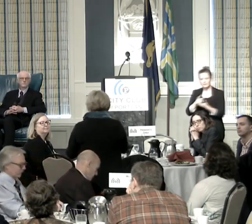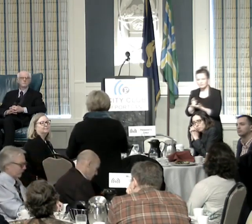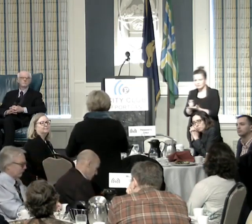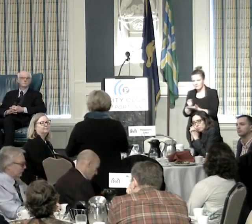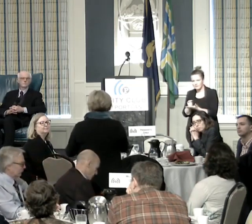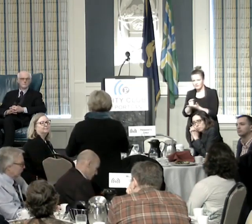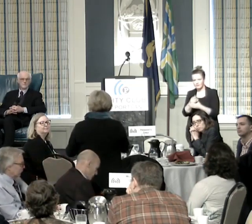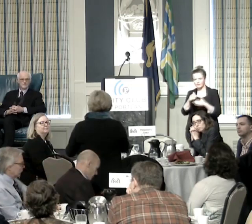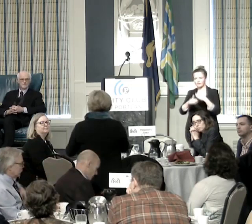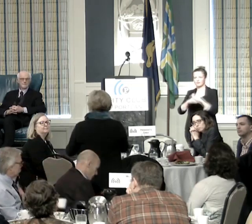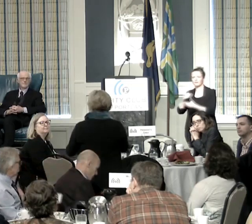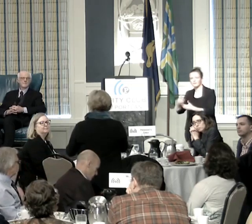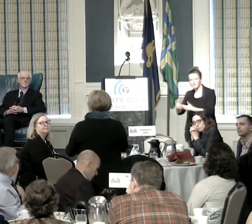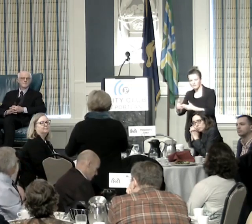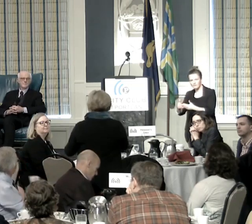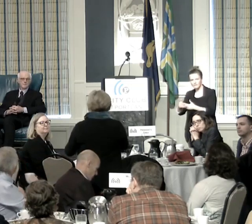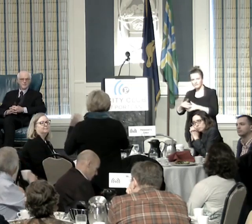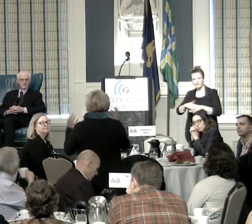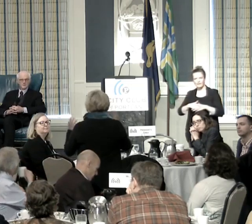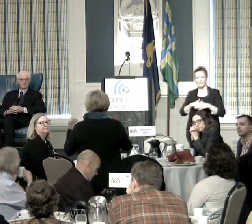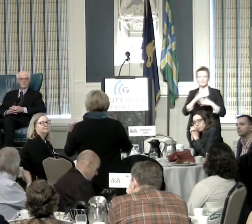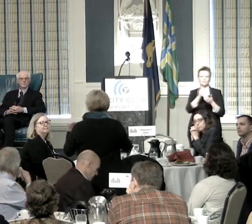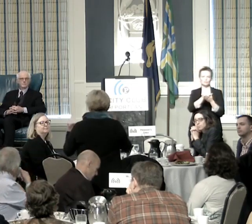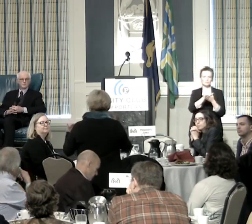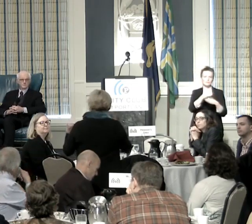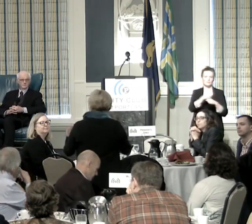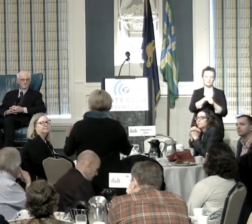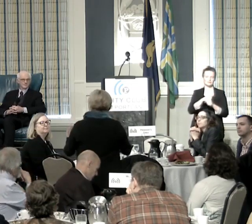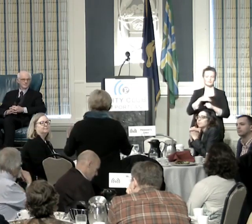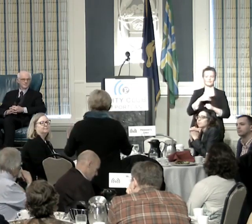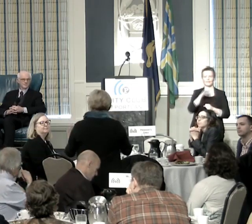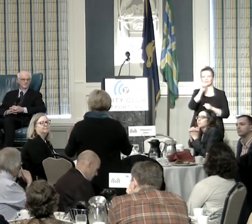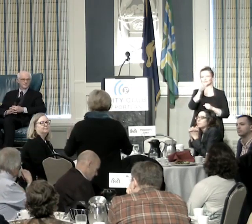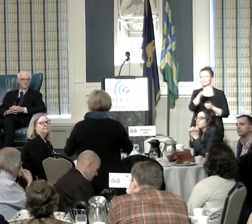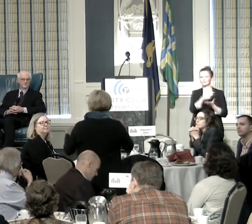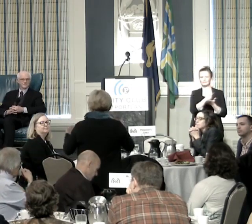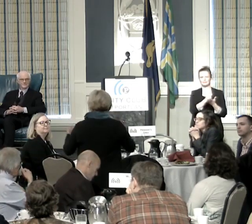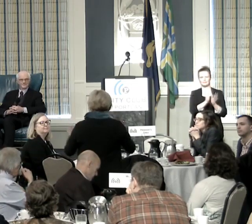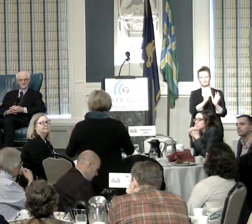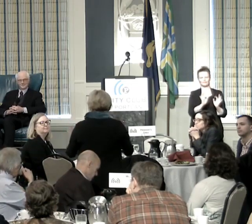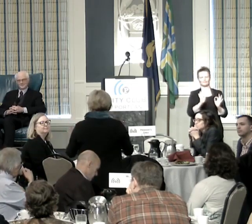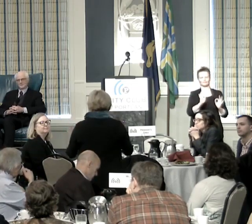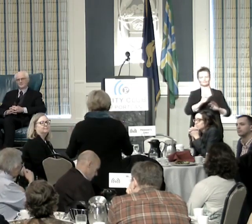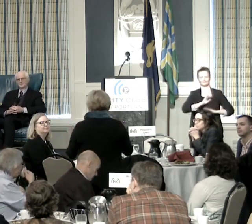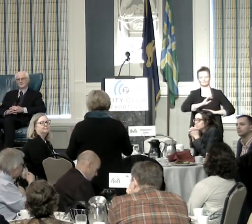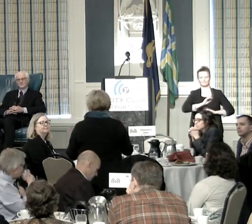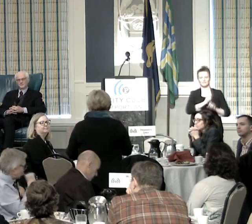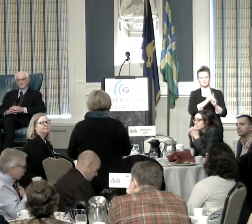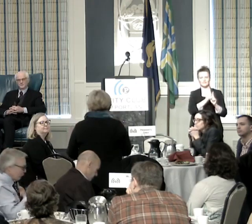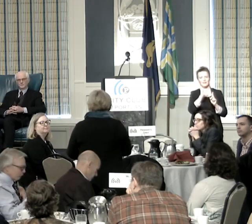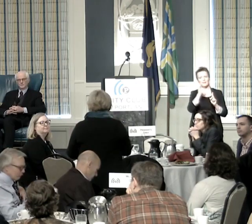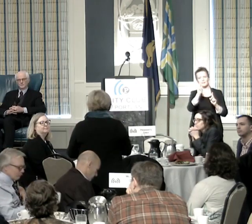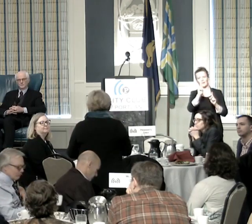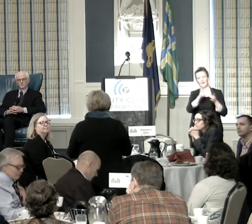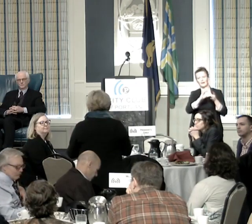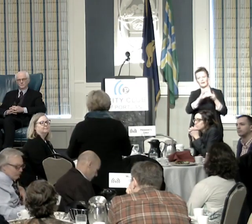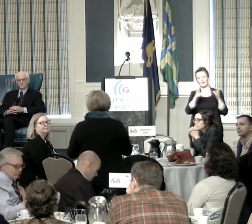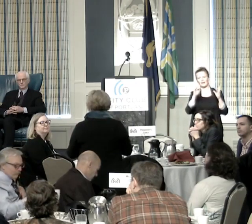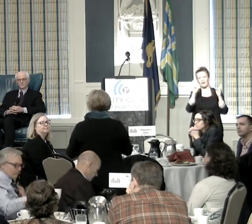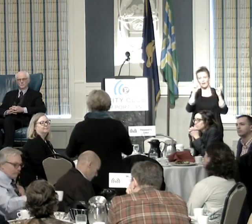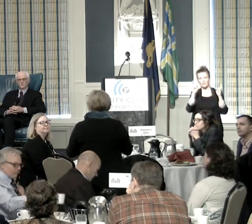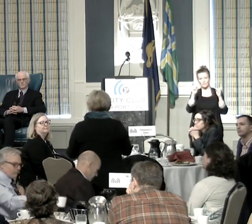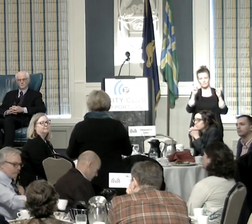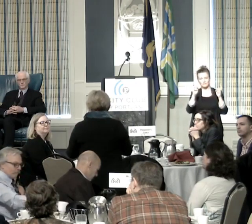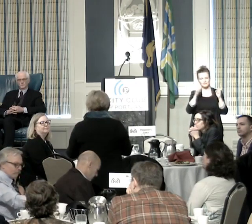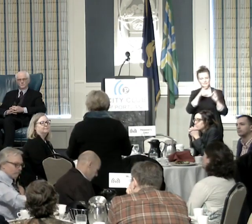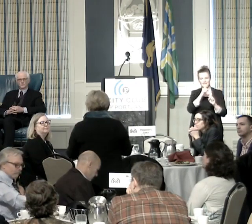treatment, and treatment makes them feel like they don't need treatment, and they're back out, but they really